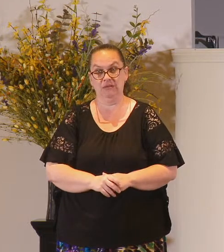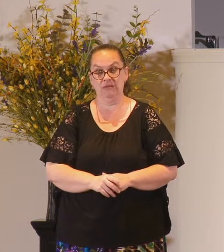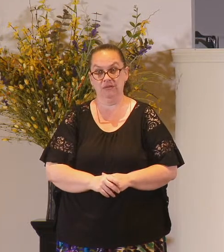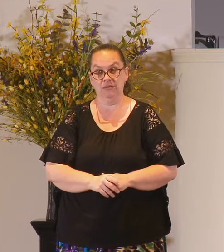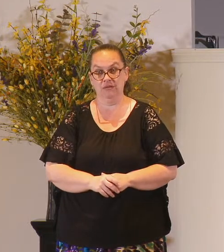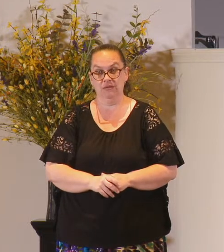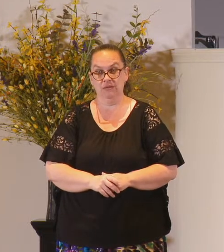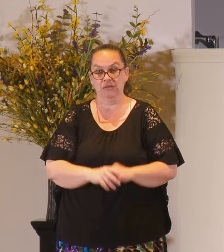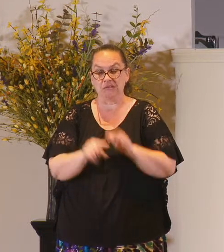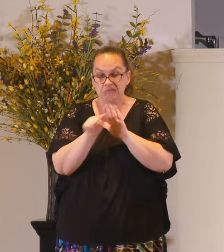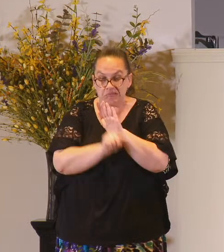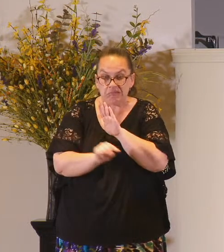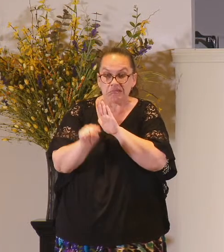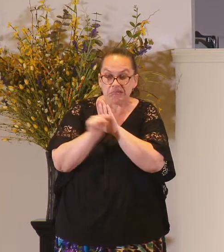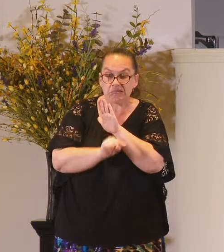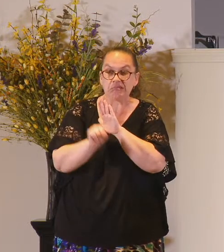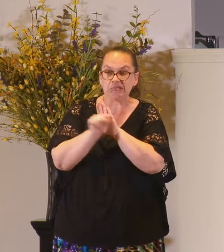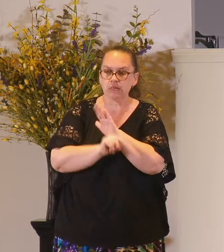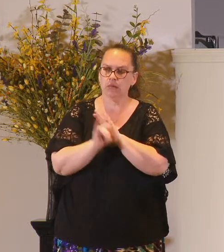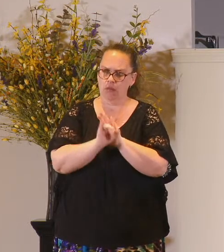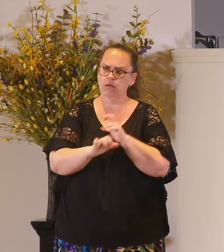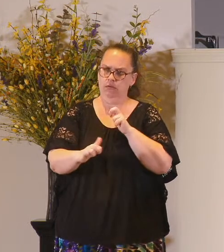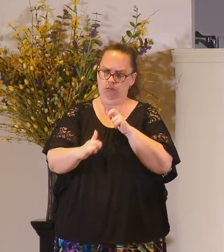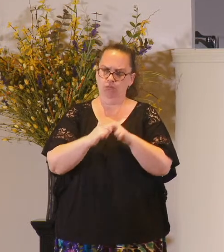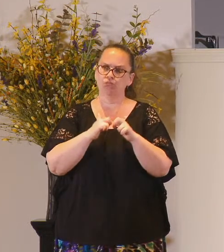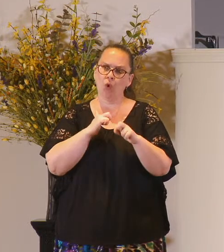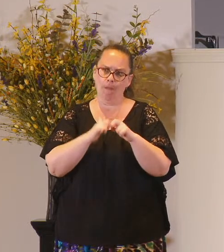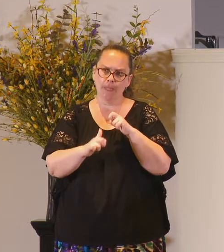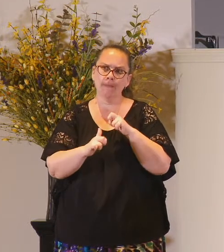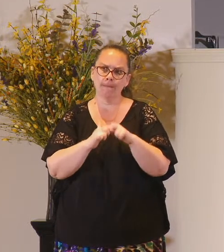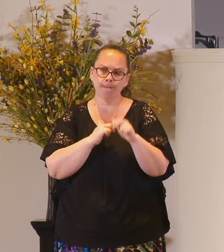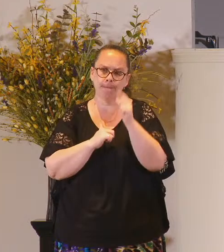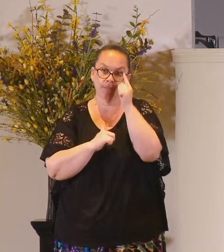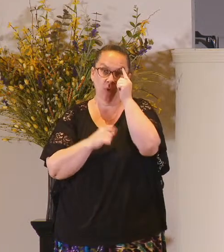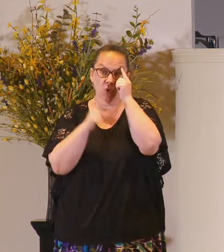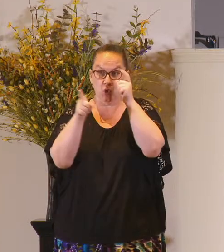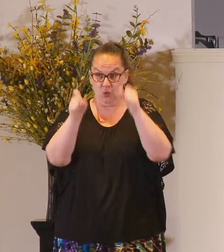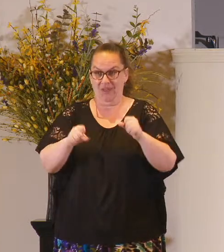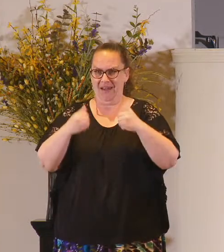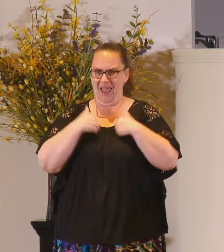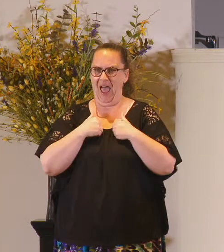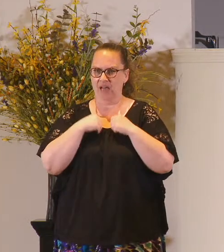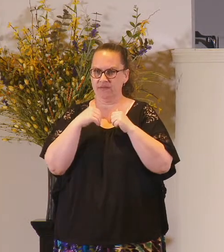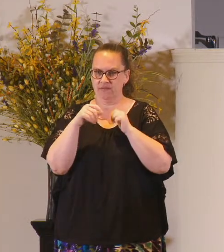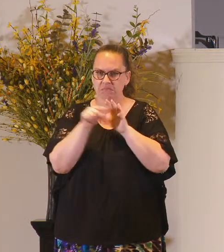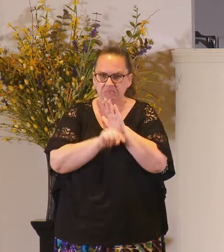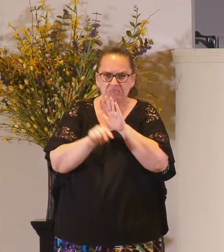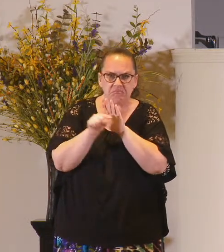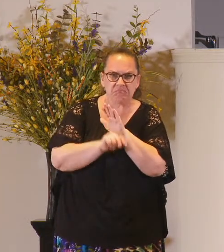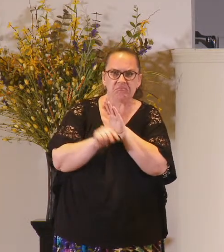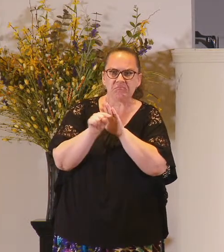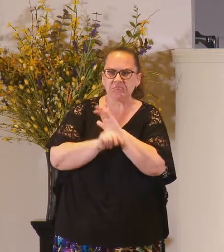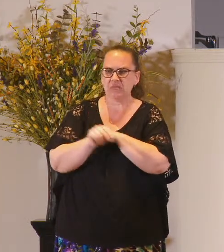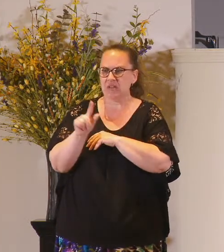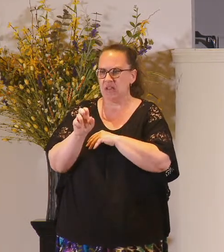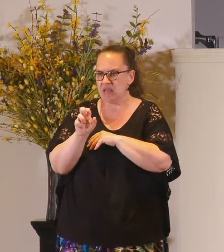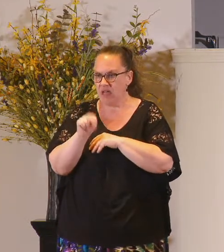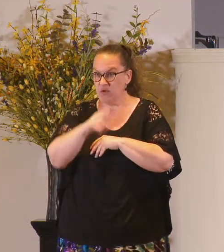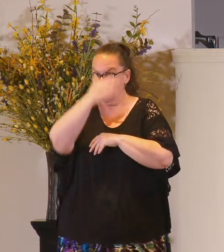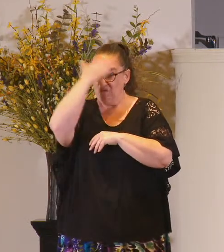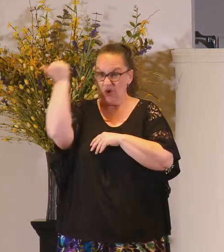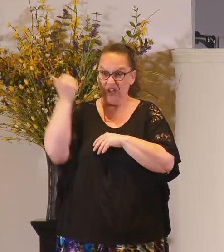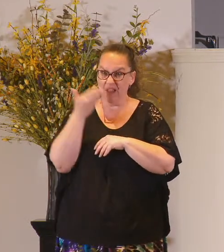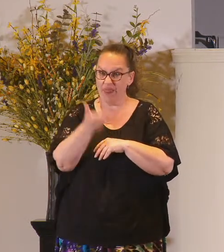Leaven is a big problem. You can have leaven around and completely forget that it's there, or worse,